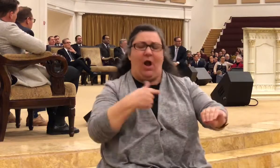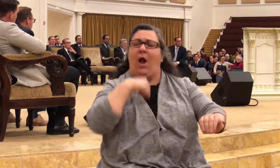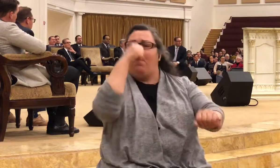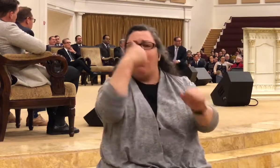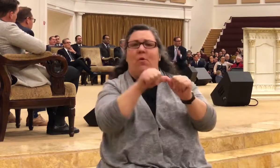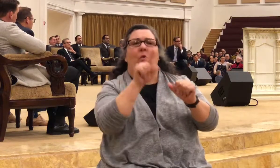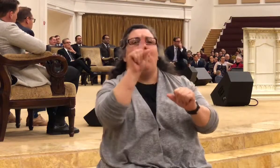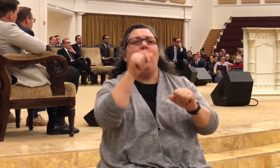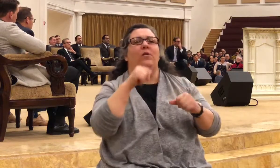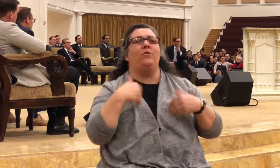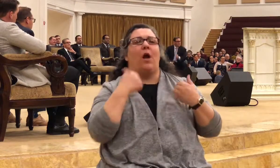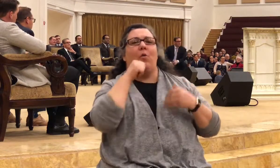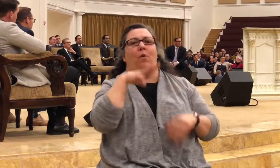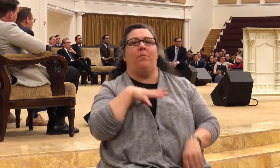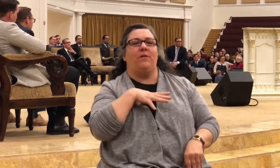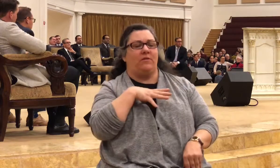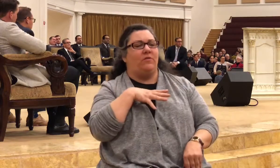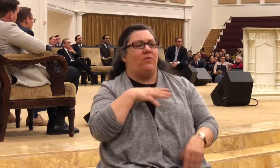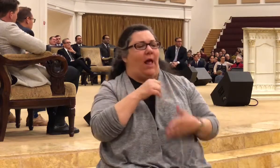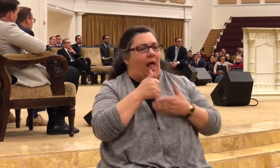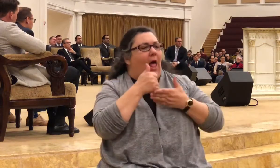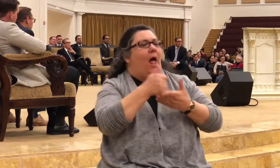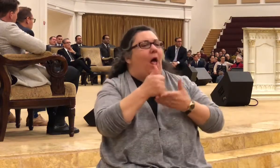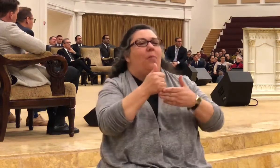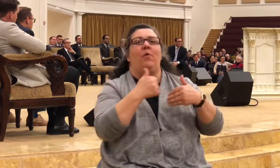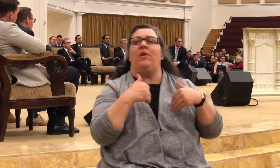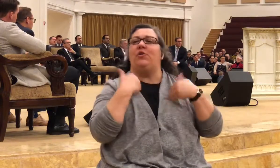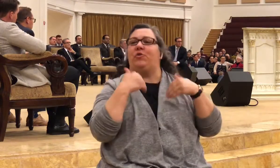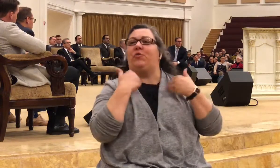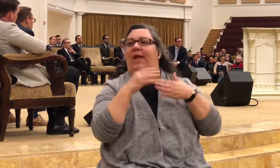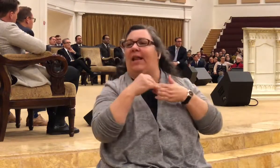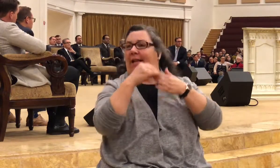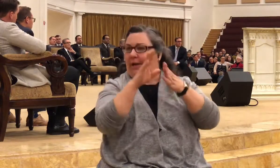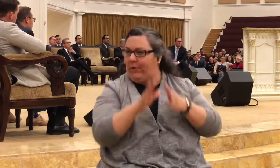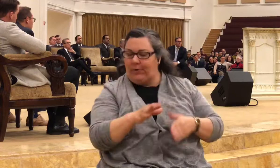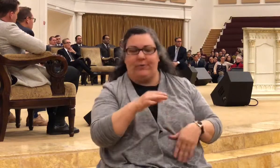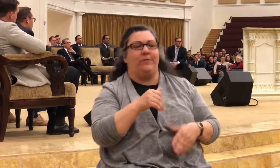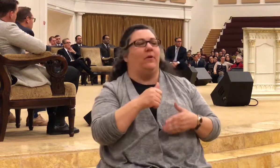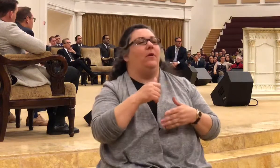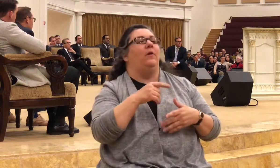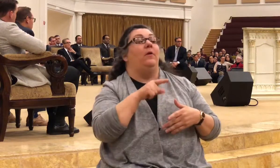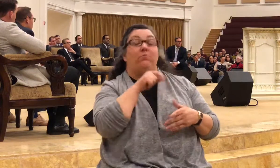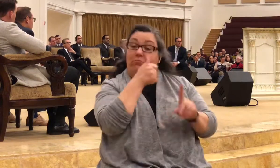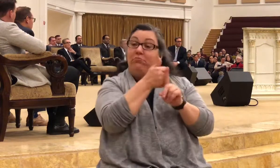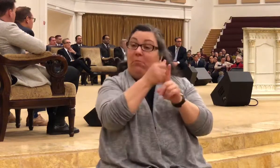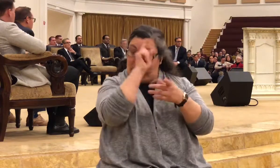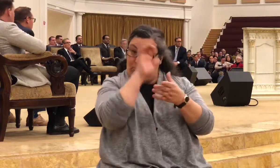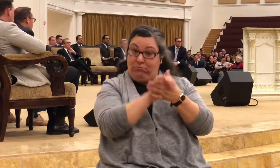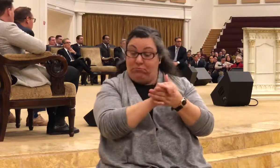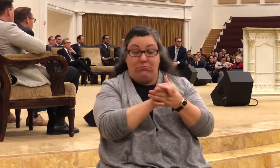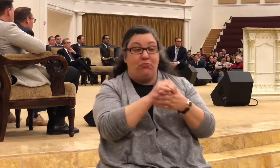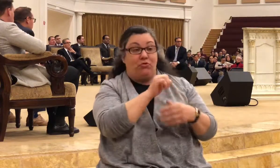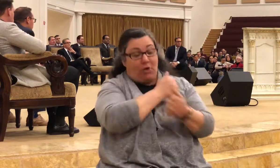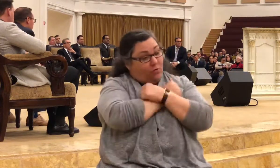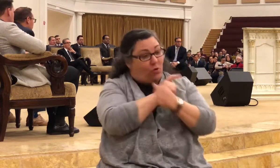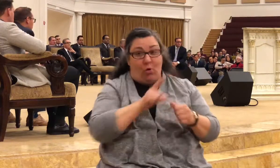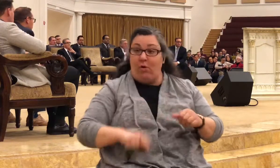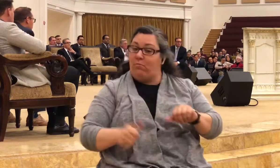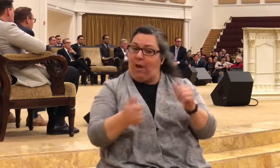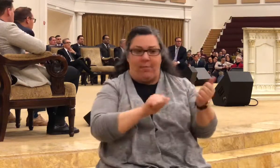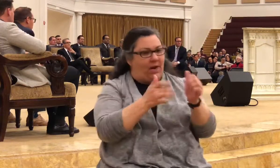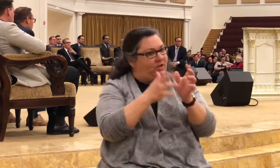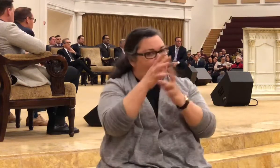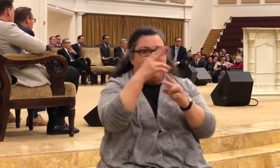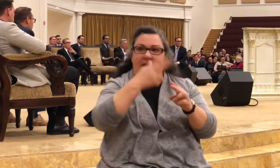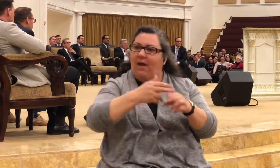lady was there. She was helping out with their youth, the leader for their youth. And she's a believer. She loves the Lord, baptized in Jesus' name, filled with the